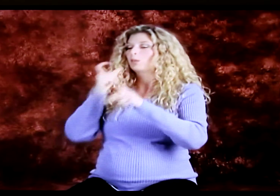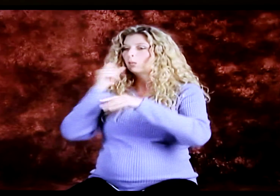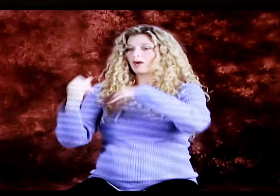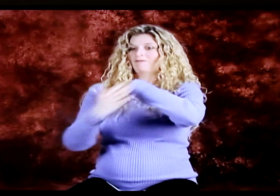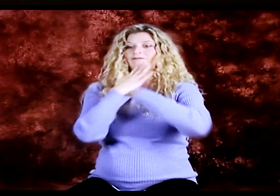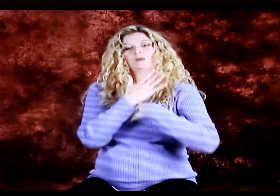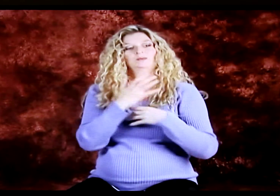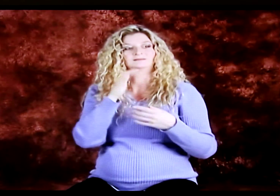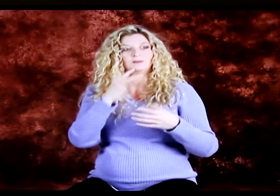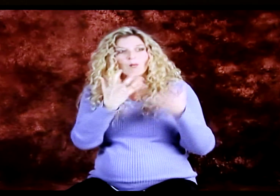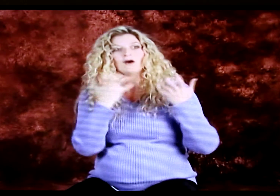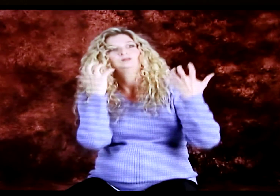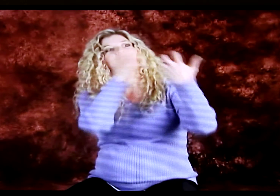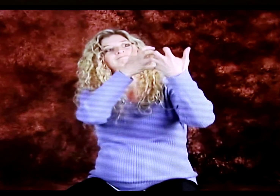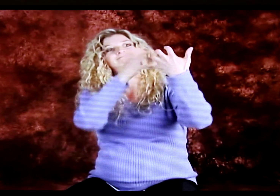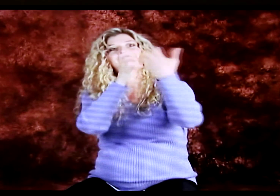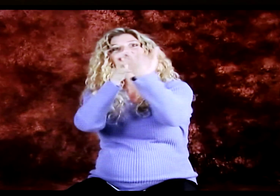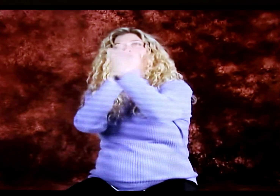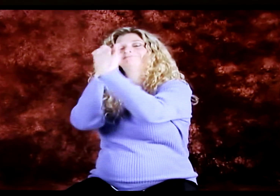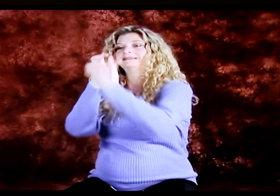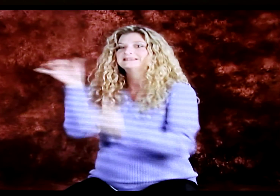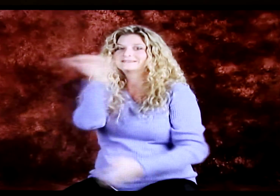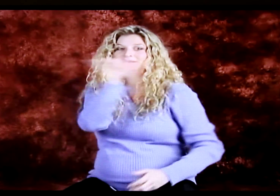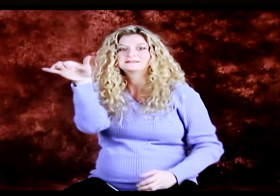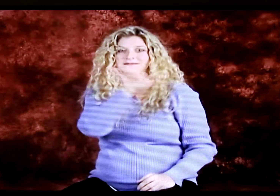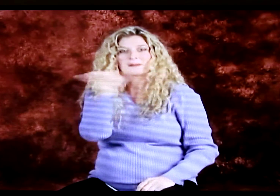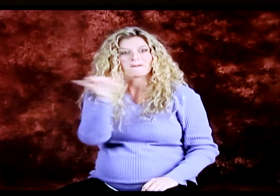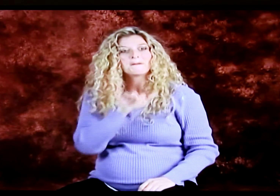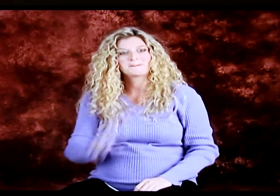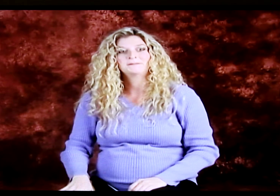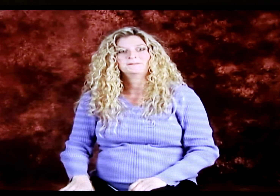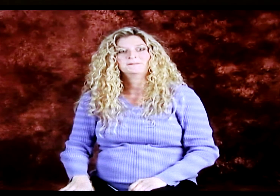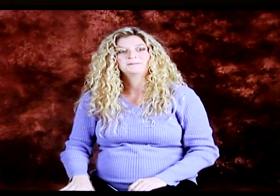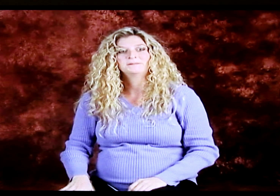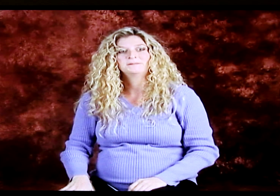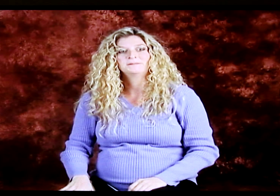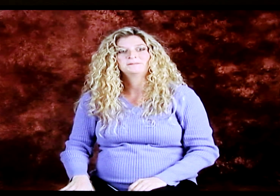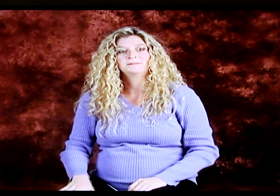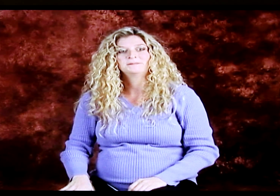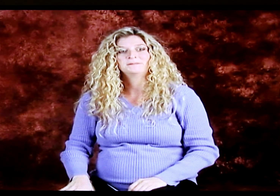And trends are from people who, you know, want to influence, and then we want to dress the same as them.